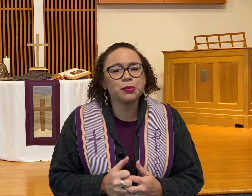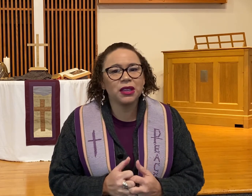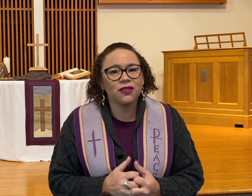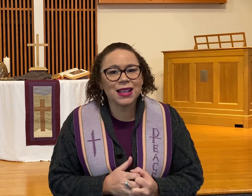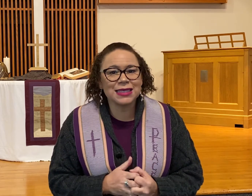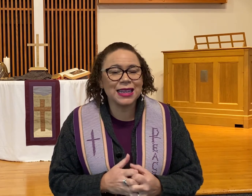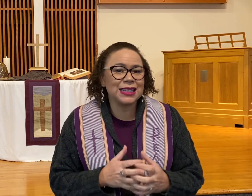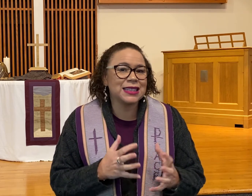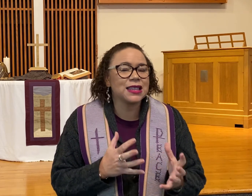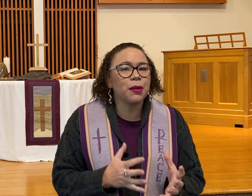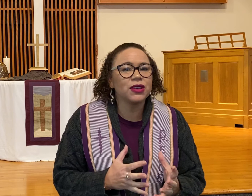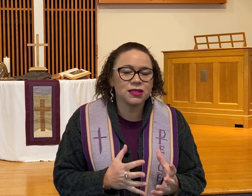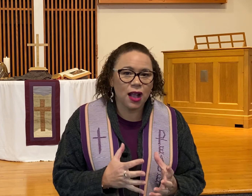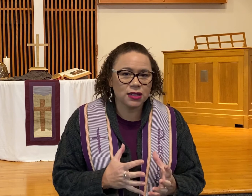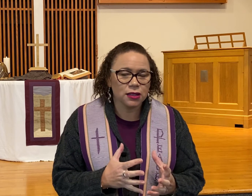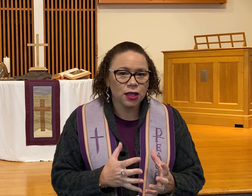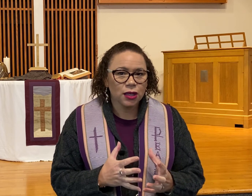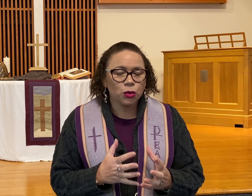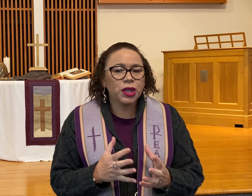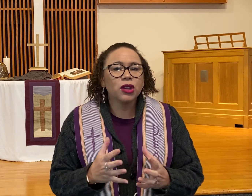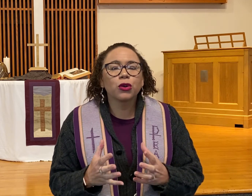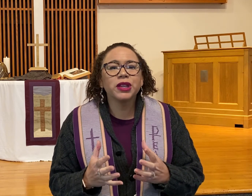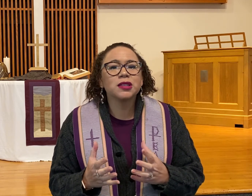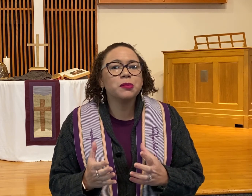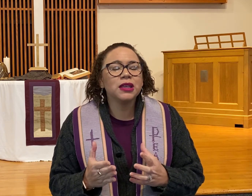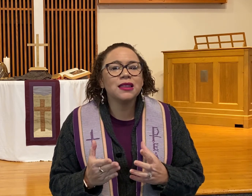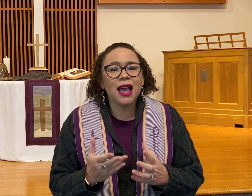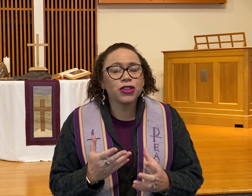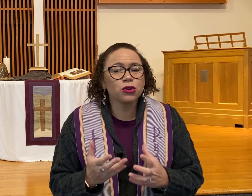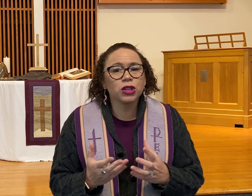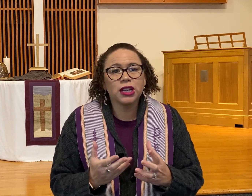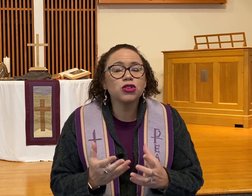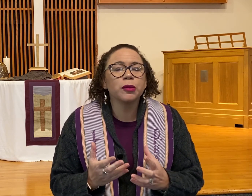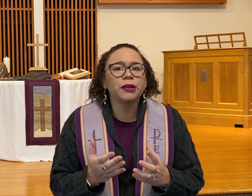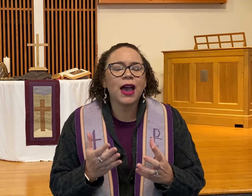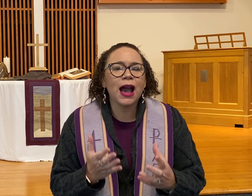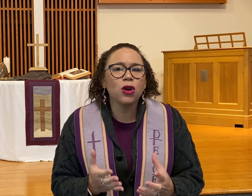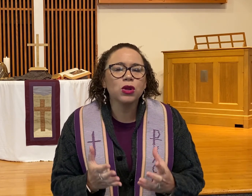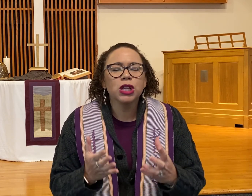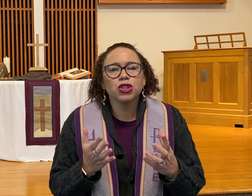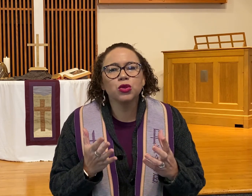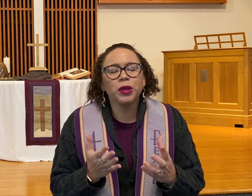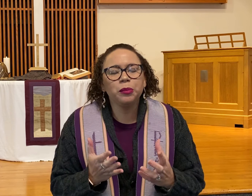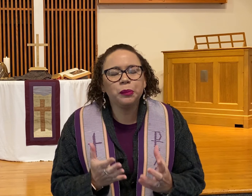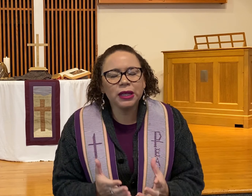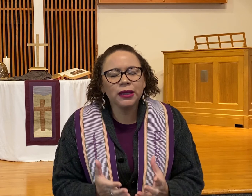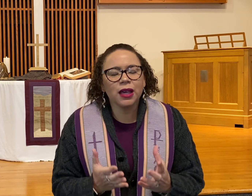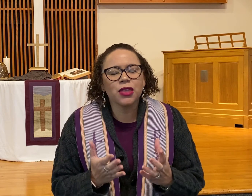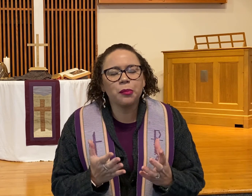being vaccinated and some of us not. We are going to be in the ethical conundrum of how do we be the